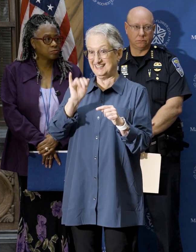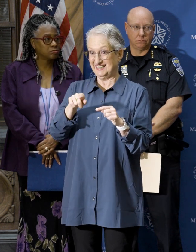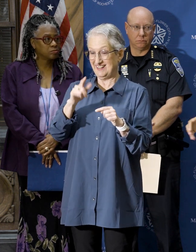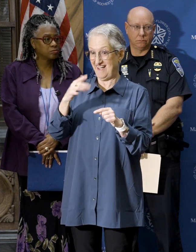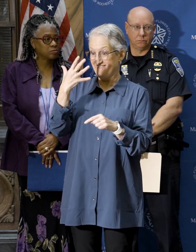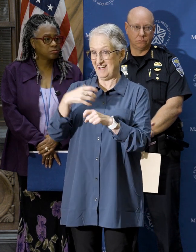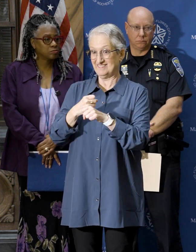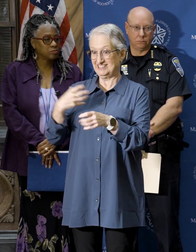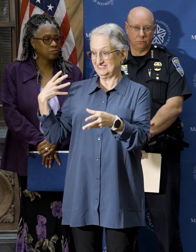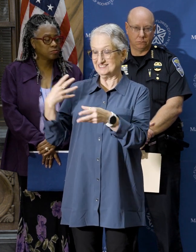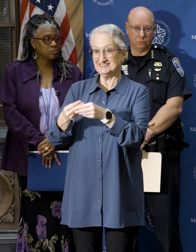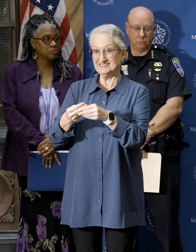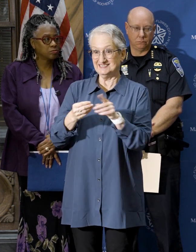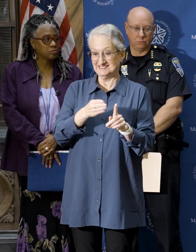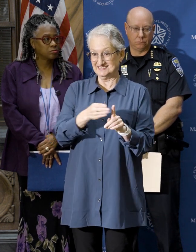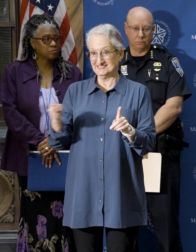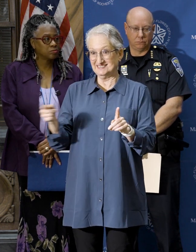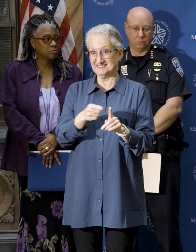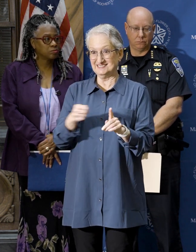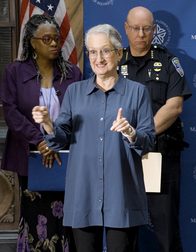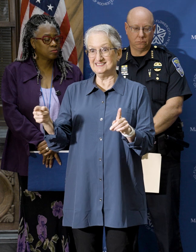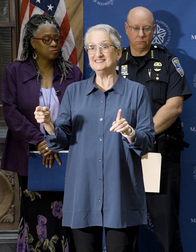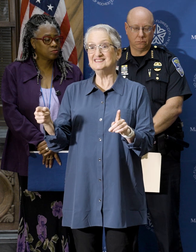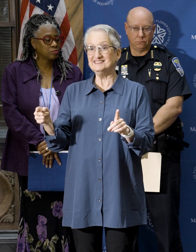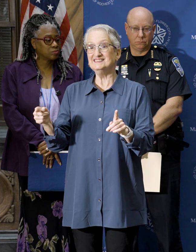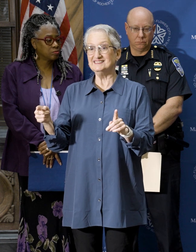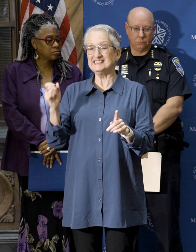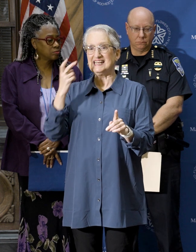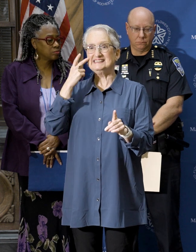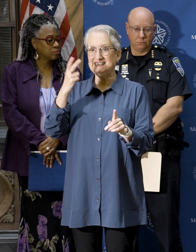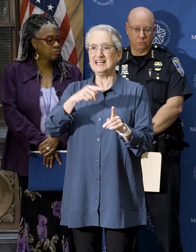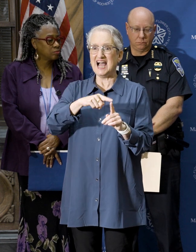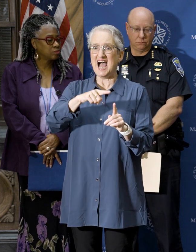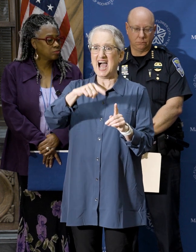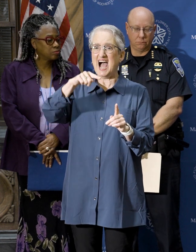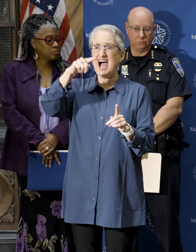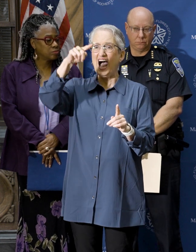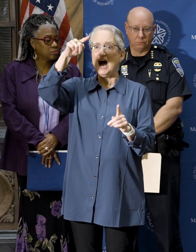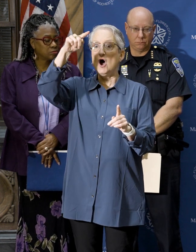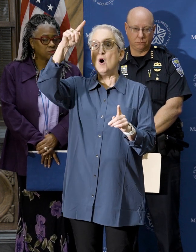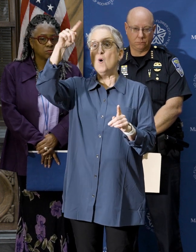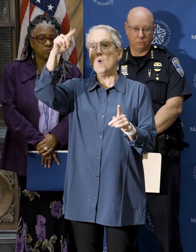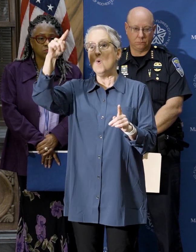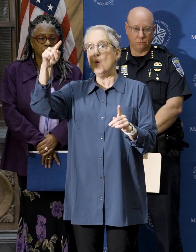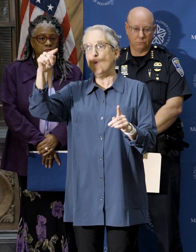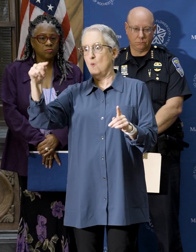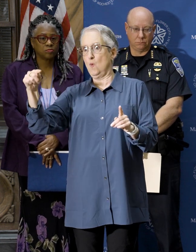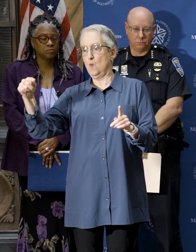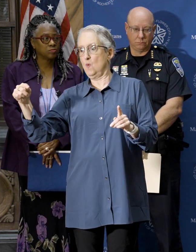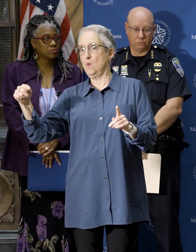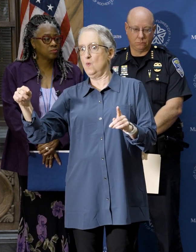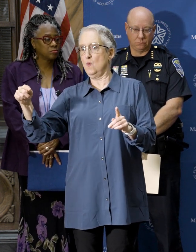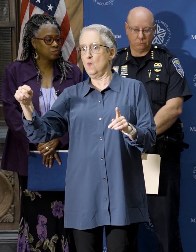Mayor. What about the last 5 years? Well, look at that chart there. We see that over 5 years leading up to the pandemic, shootings declined from a high